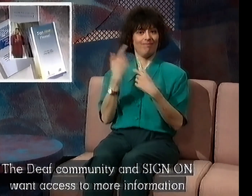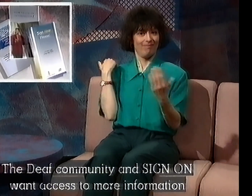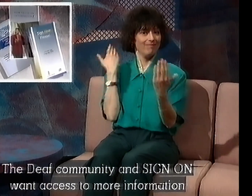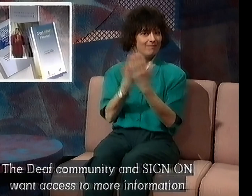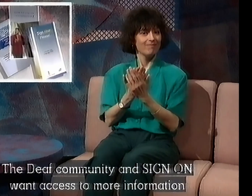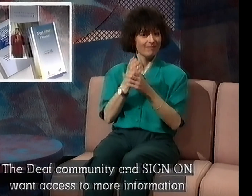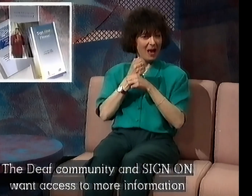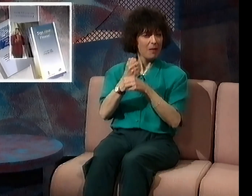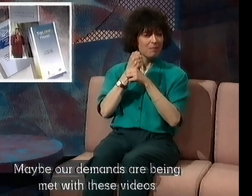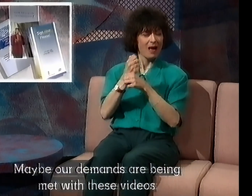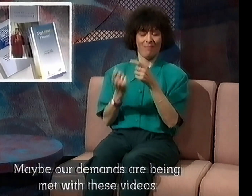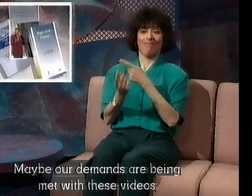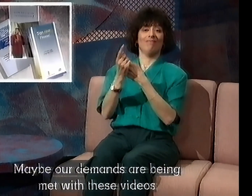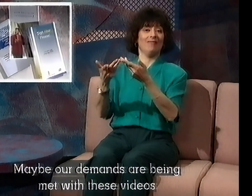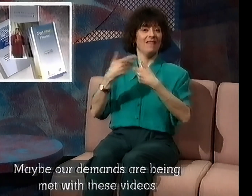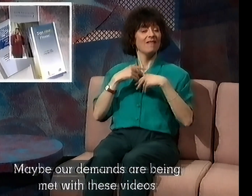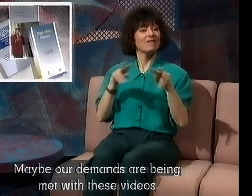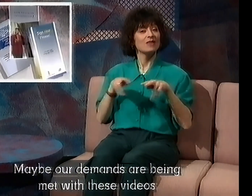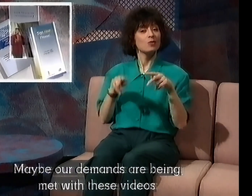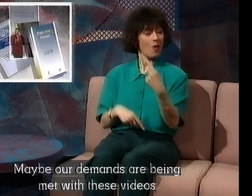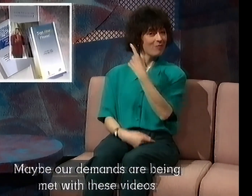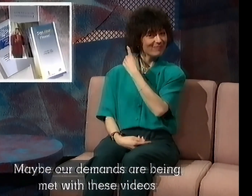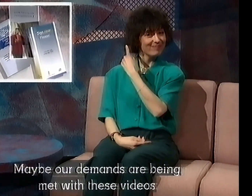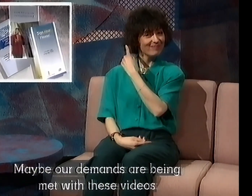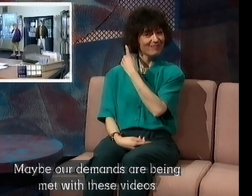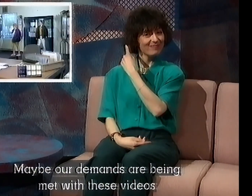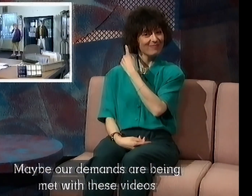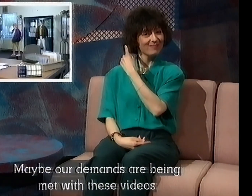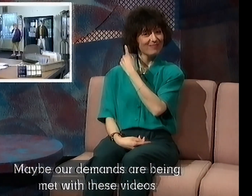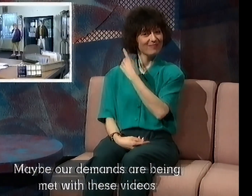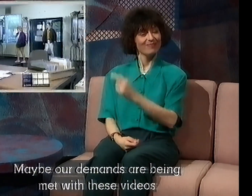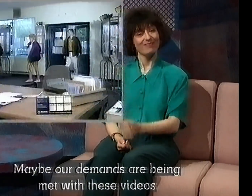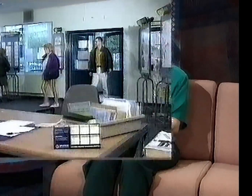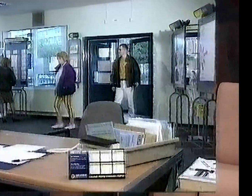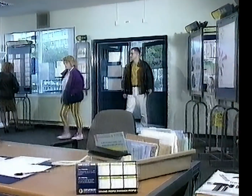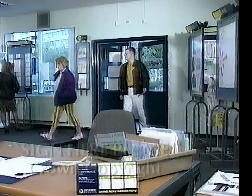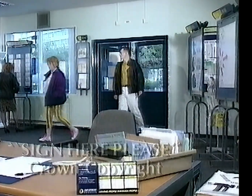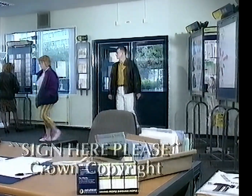more of. Maybe our demands are being met with the recent release of these videos. Good